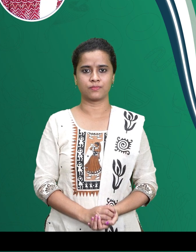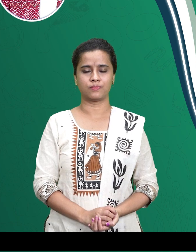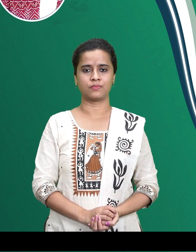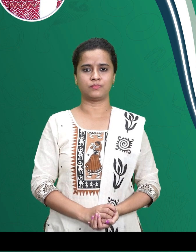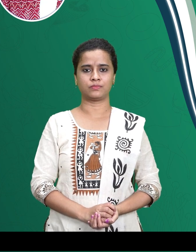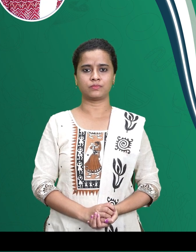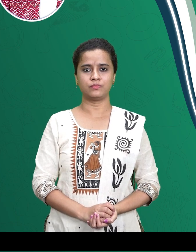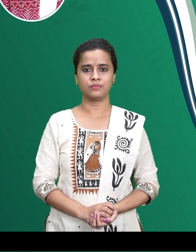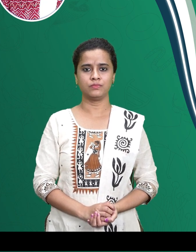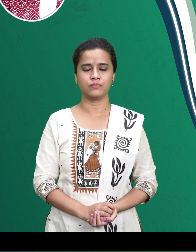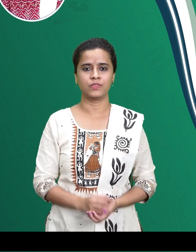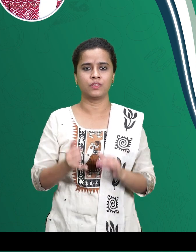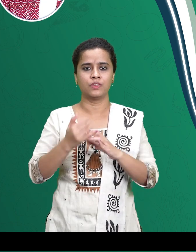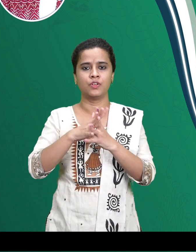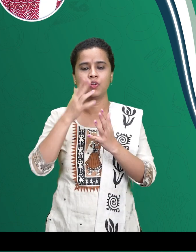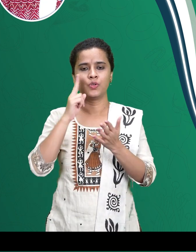Swine flu